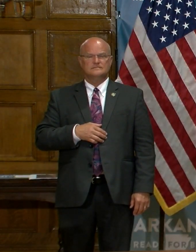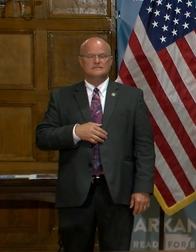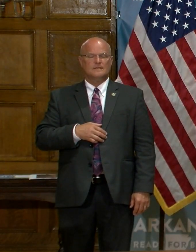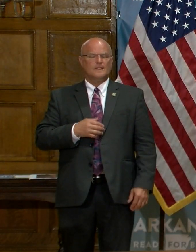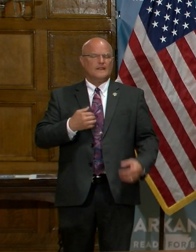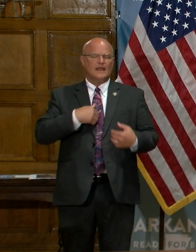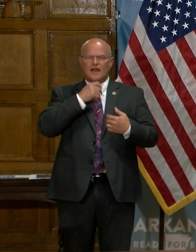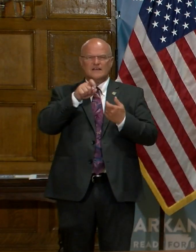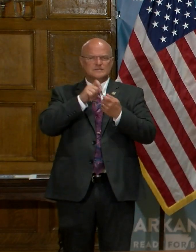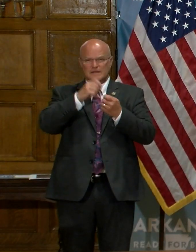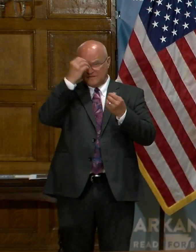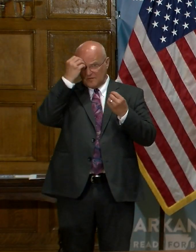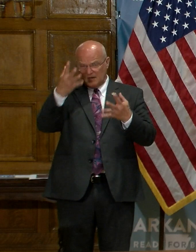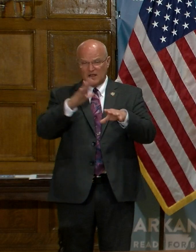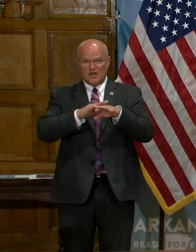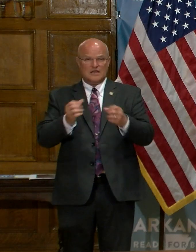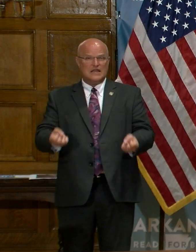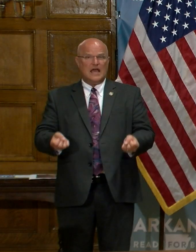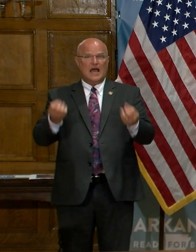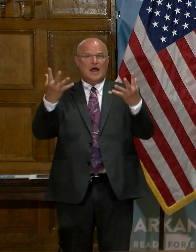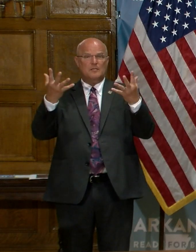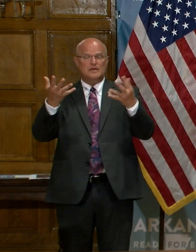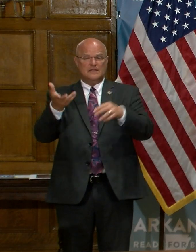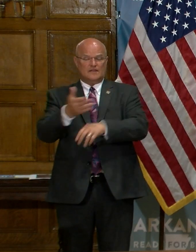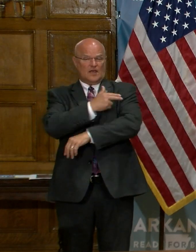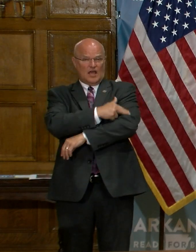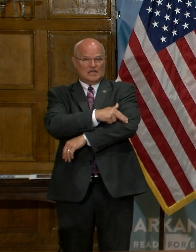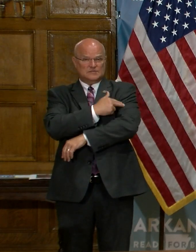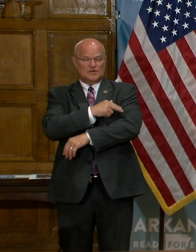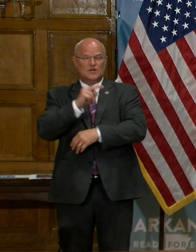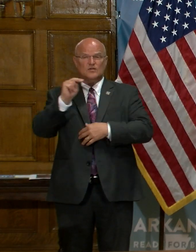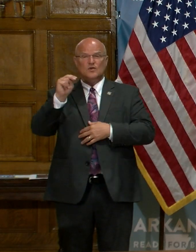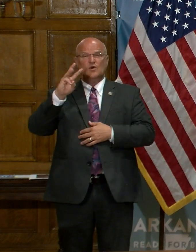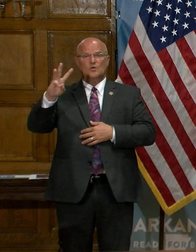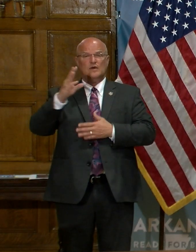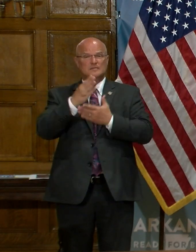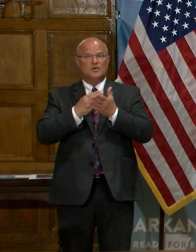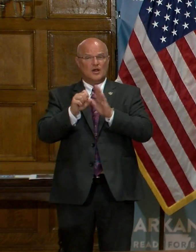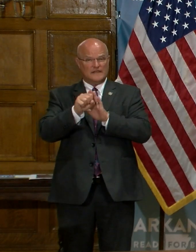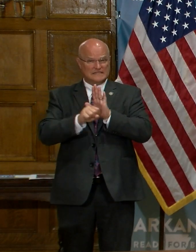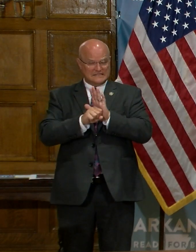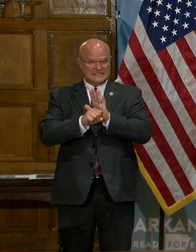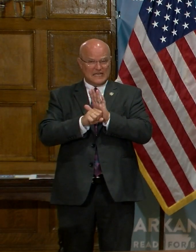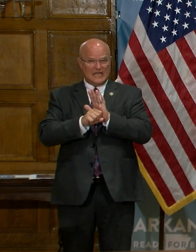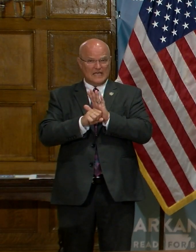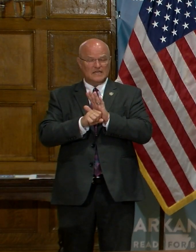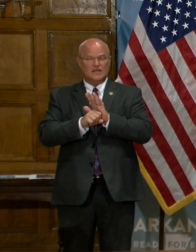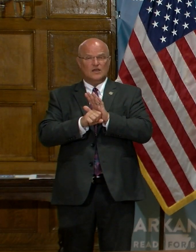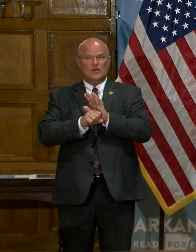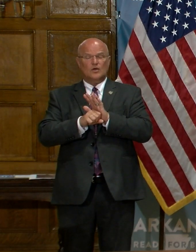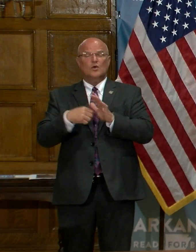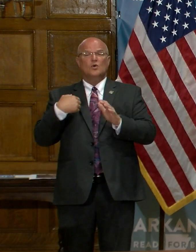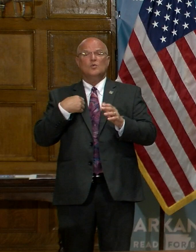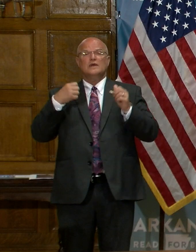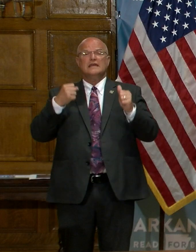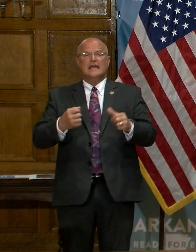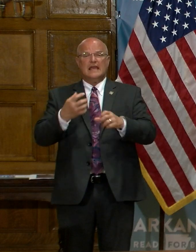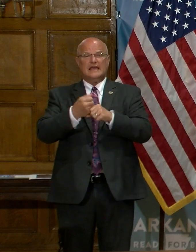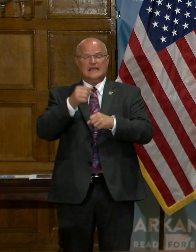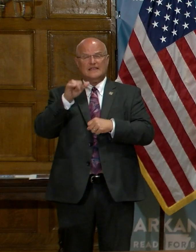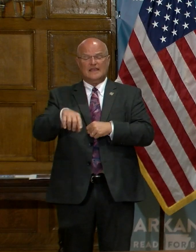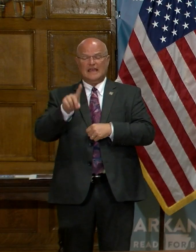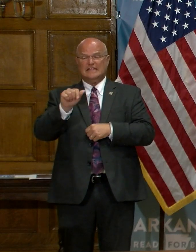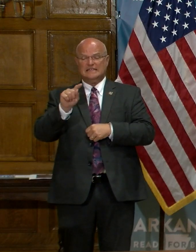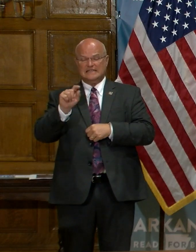I don't have specific information on how many are hospitalized in the northwest part of the state. We can get those data and